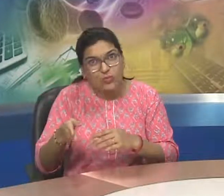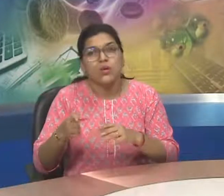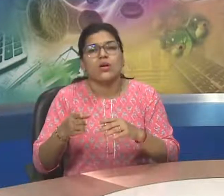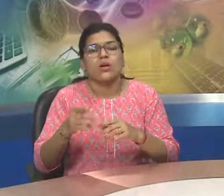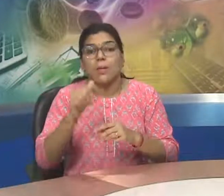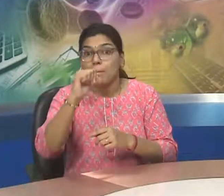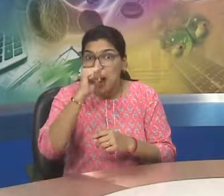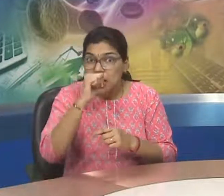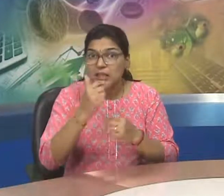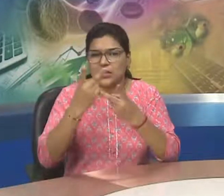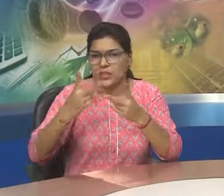temperature,